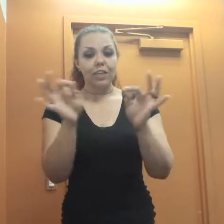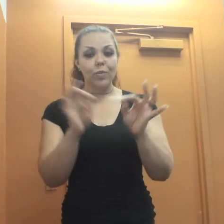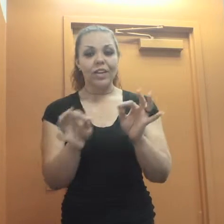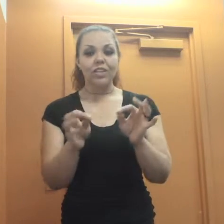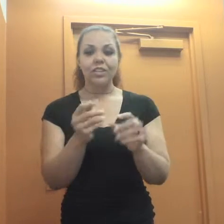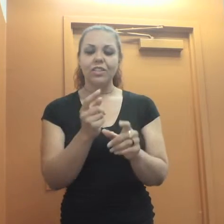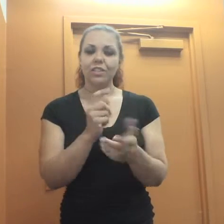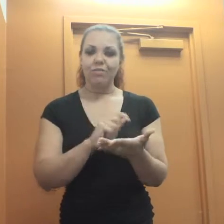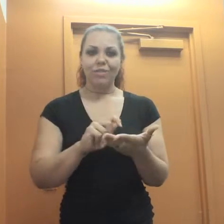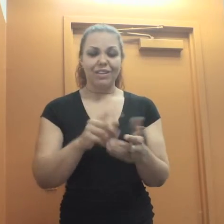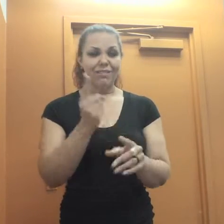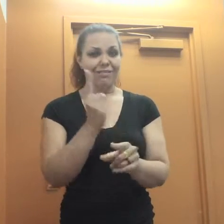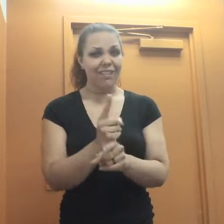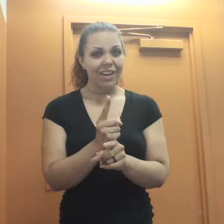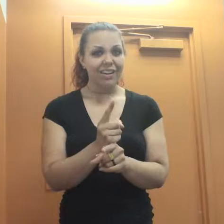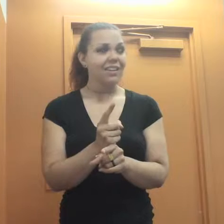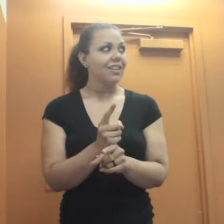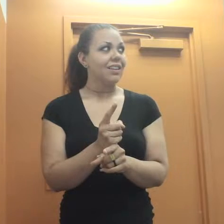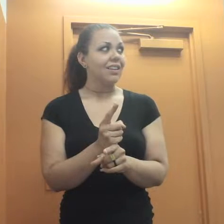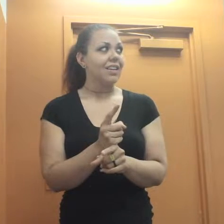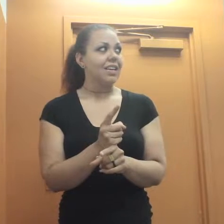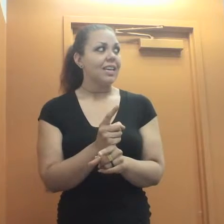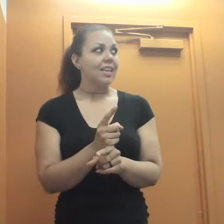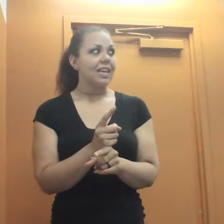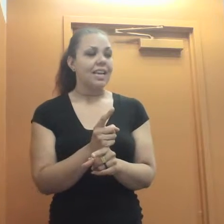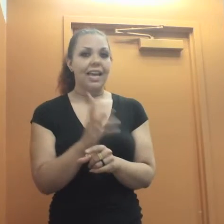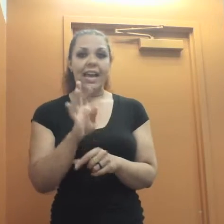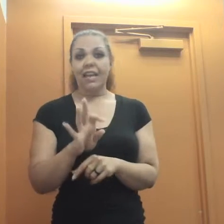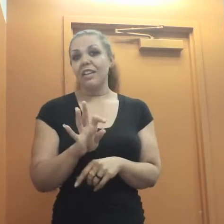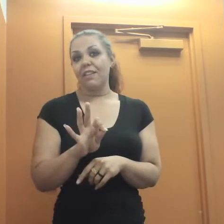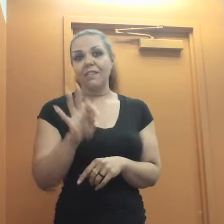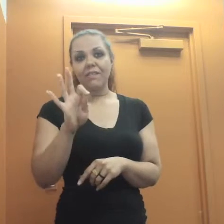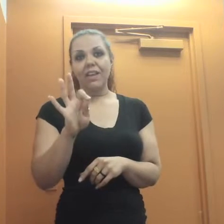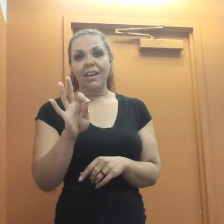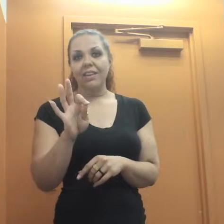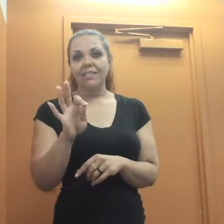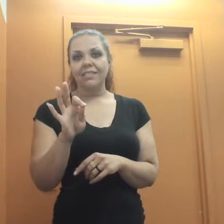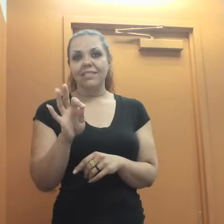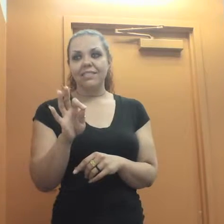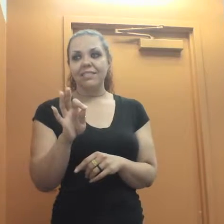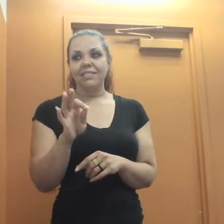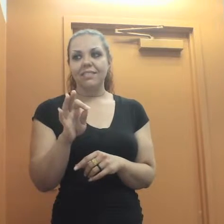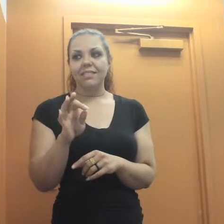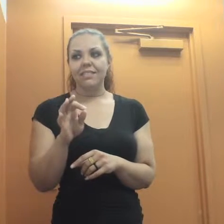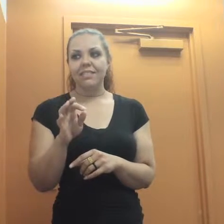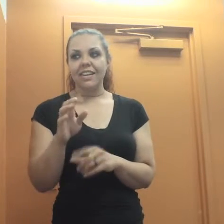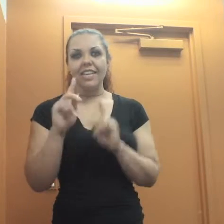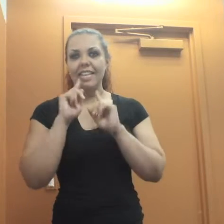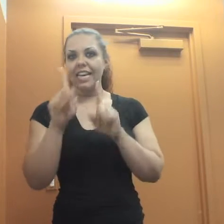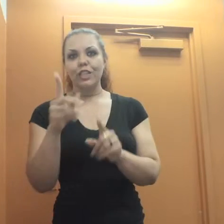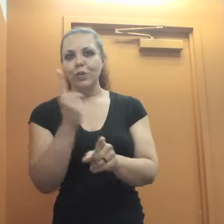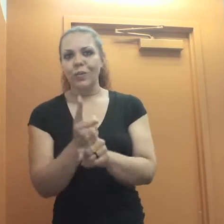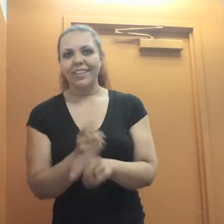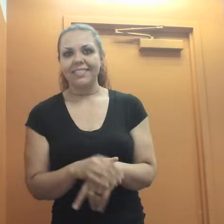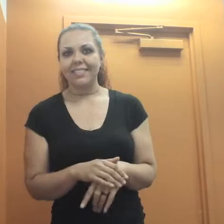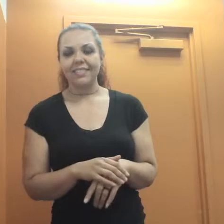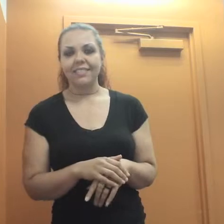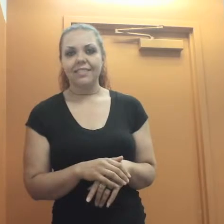substance, and then make sure that you evaluate the expression correctly, which means remembering to raise each concentration to the